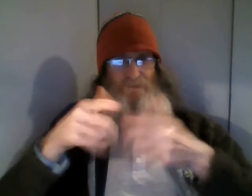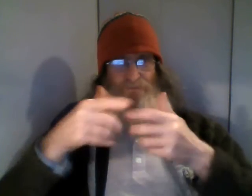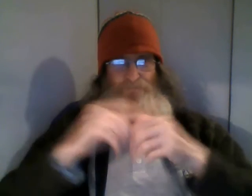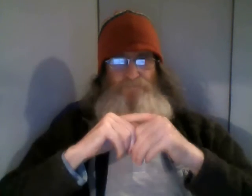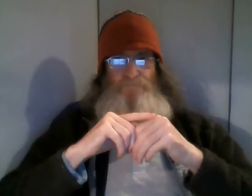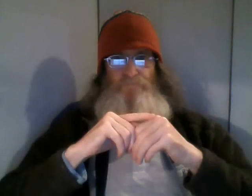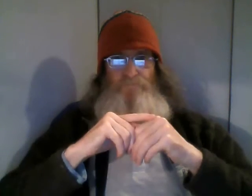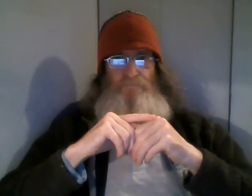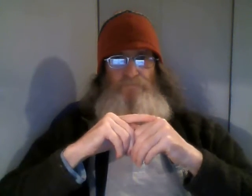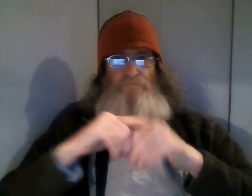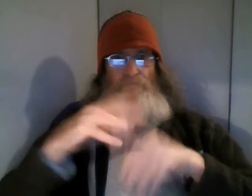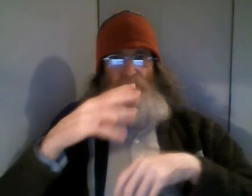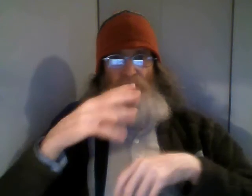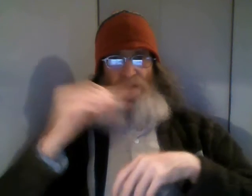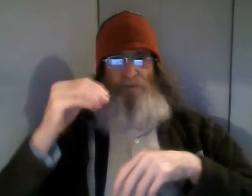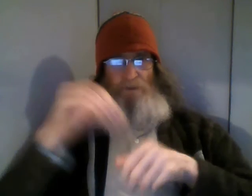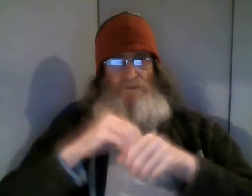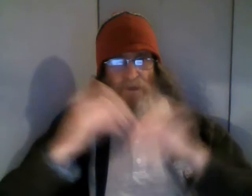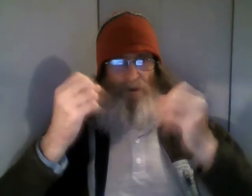So much I like that book. Oh,